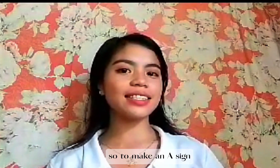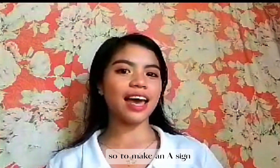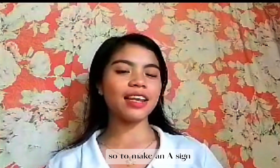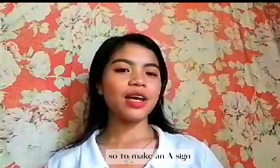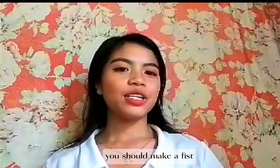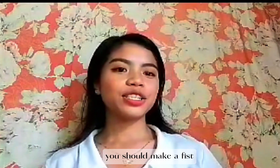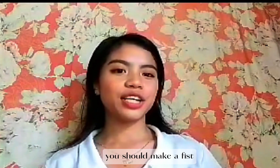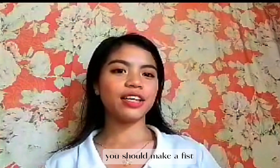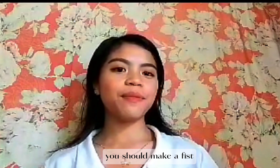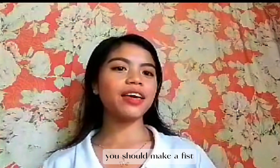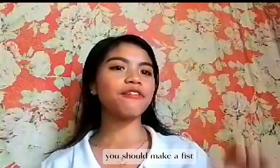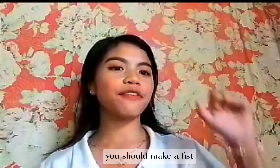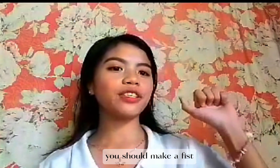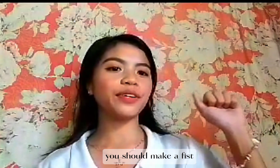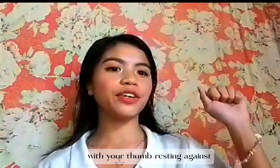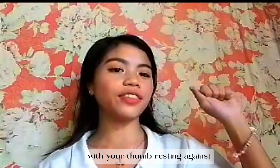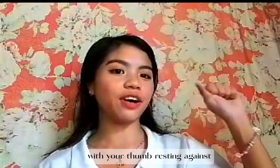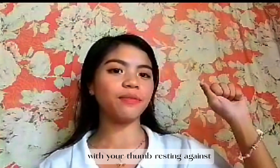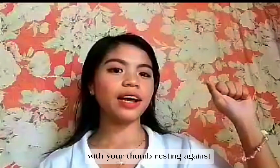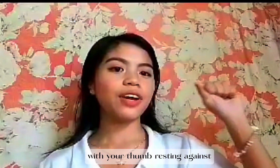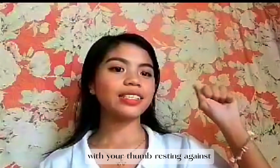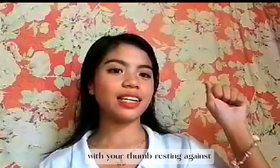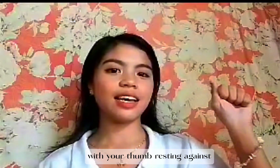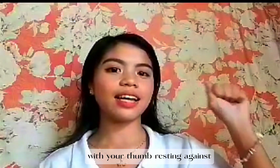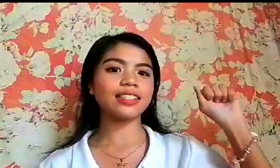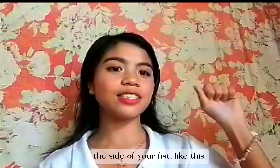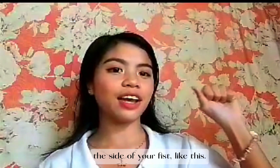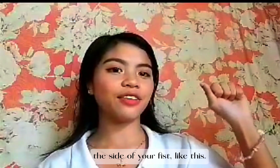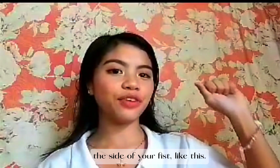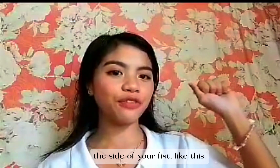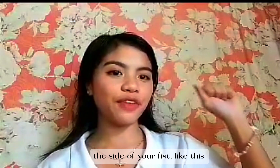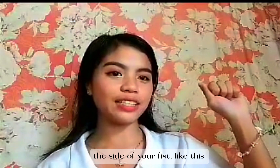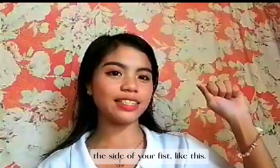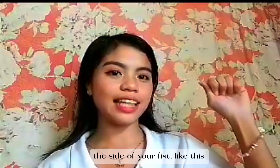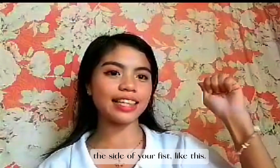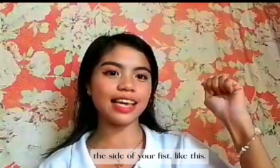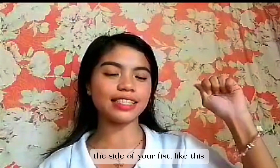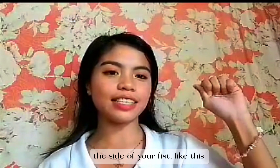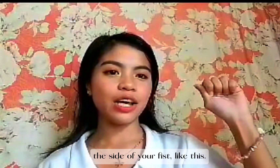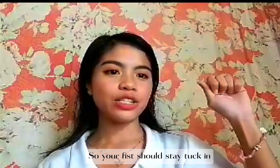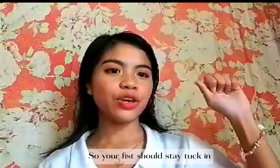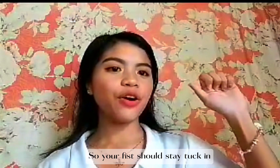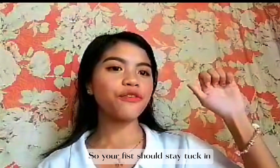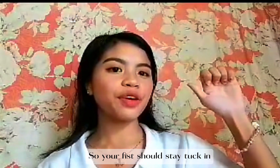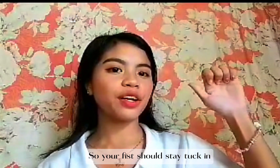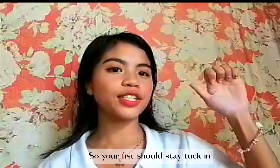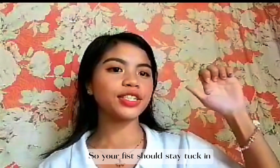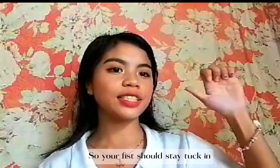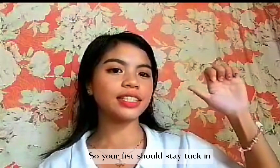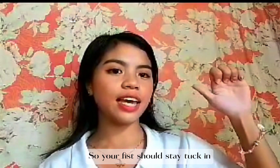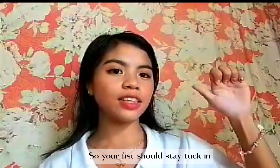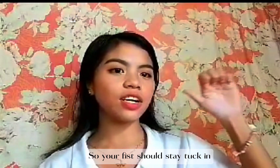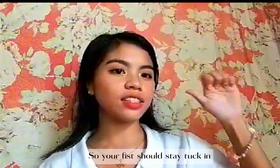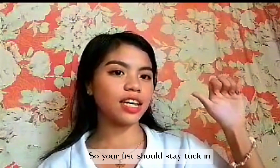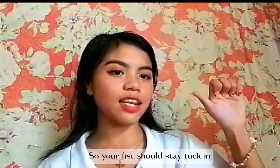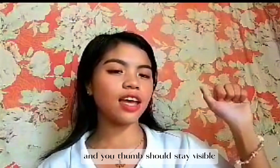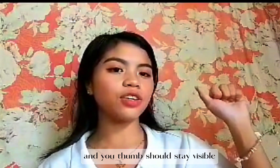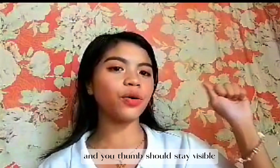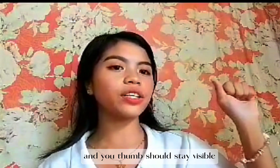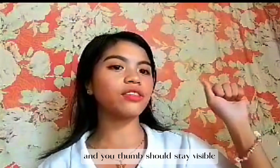sign, you should make a fist with your thumb resting against the side of your fist, like this. So your fingers should stay tucked in and your